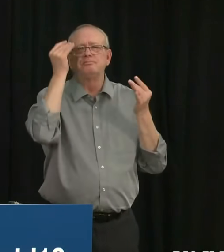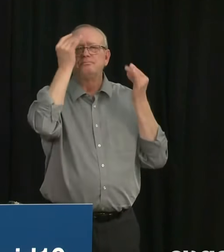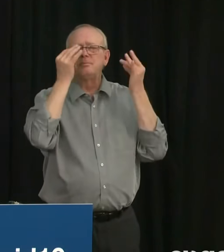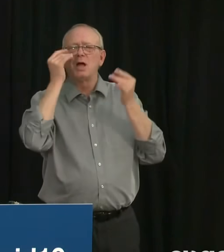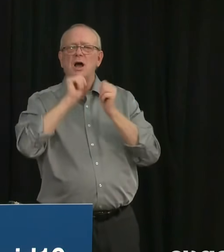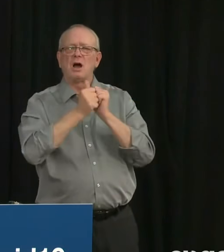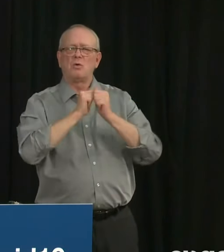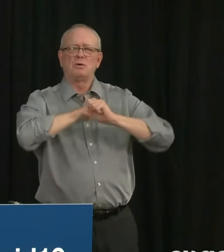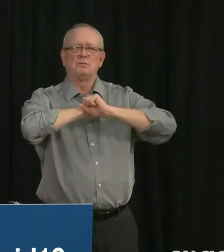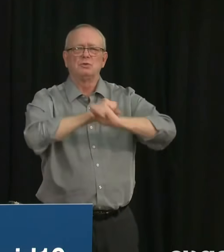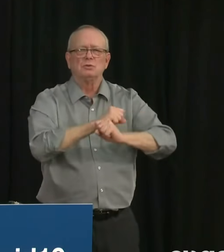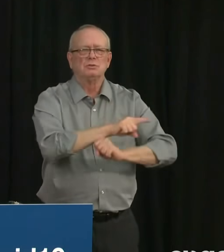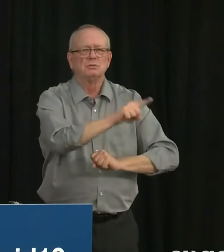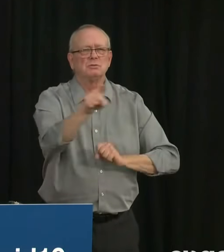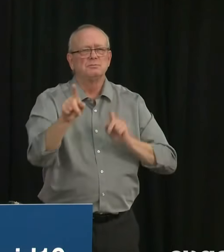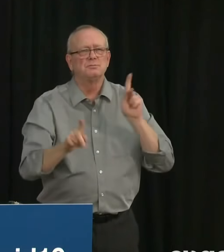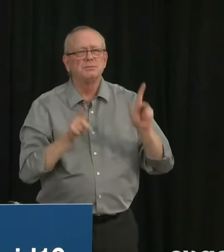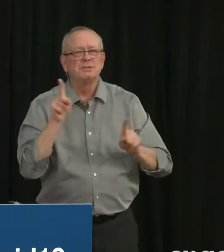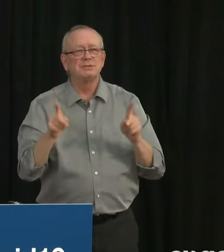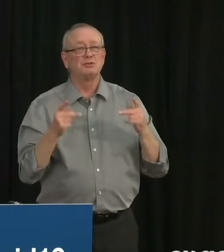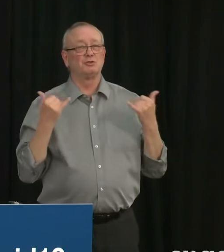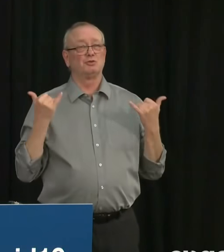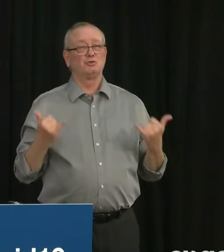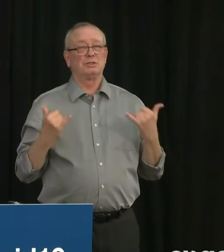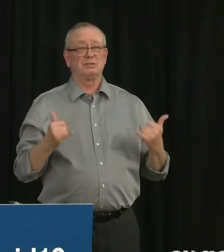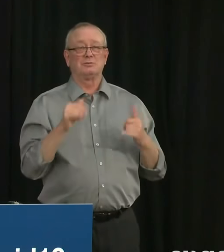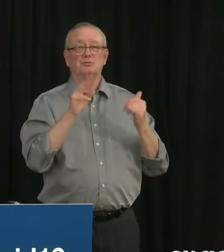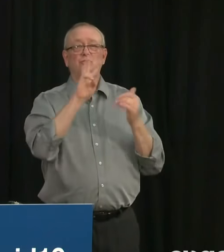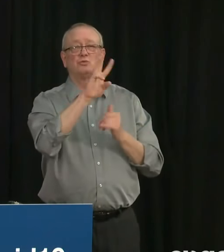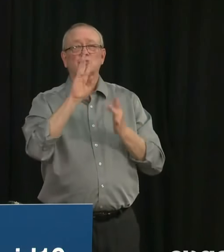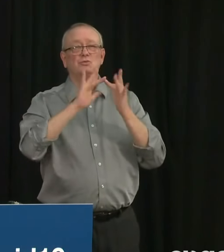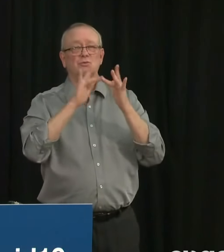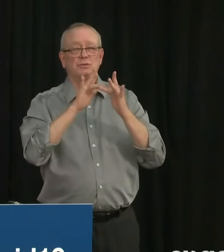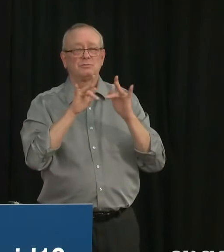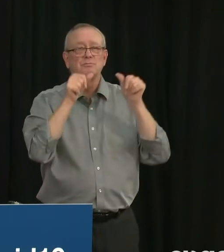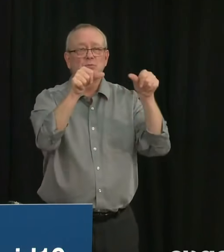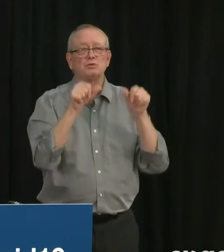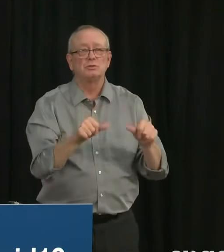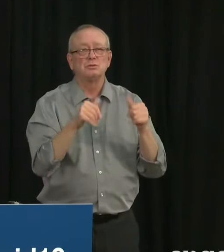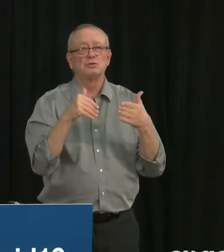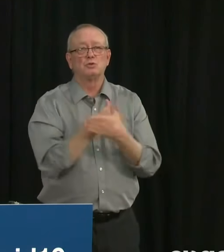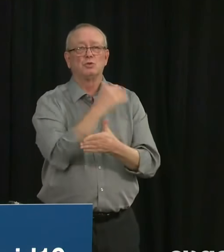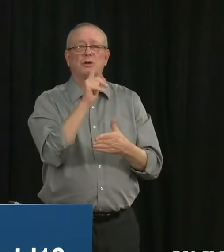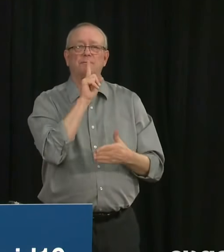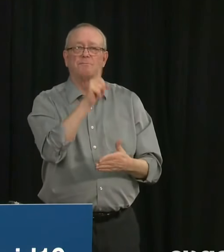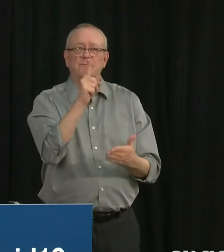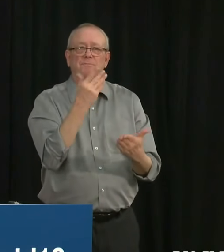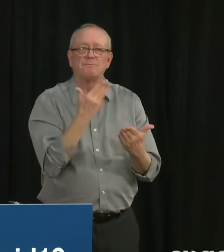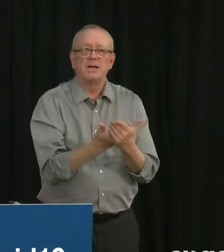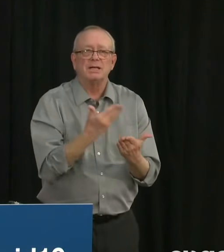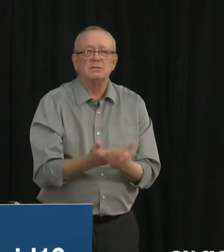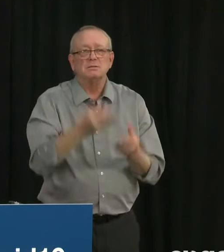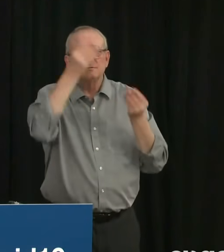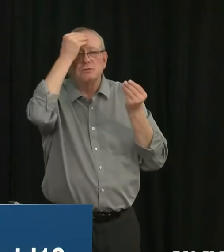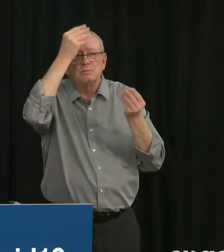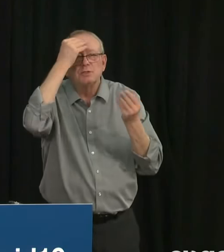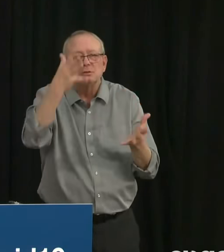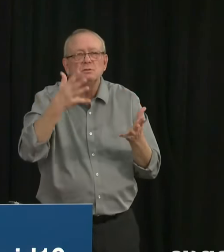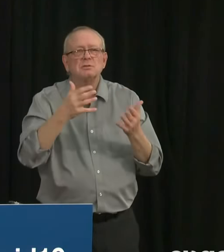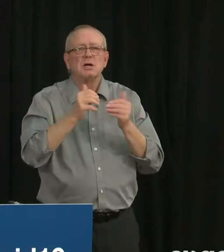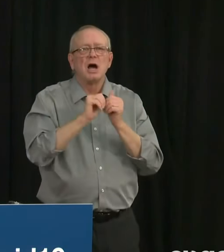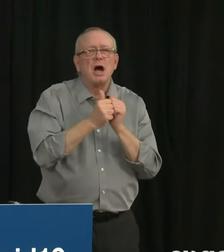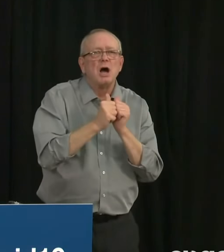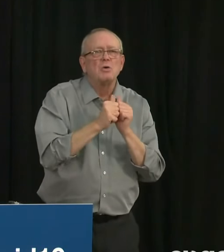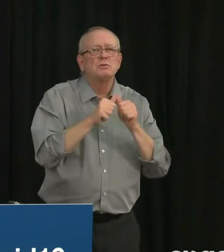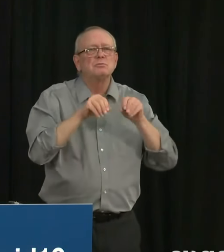sheets online today, summarizing some of the recent literature on ways that COVID-19 is transmitted, masks, and